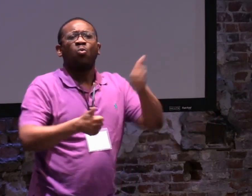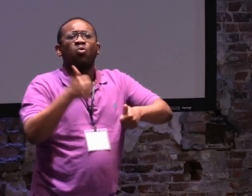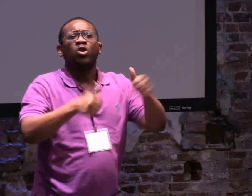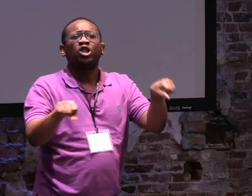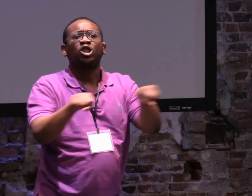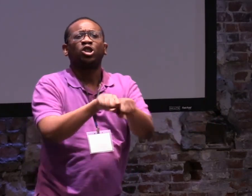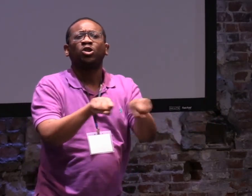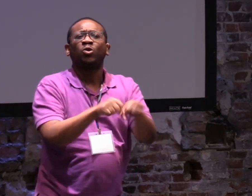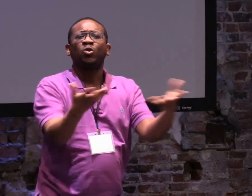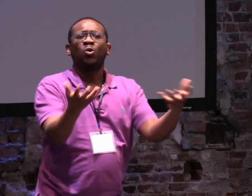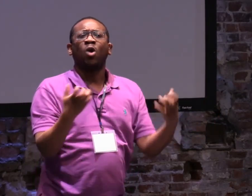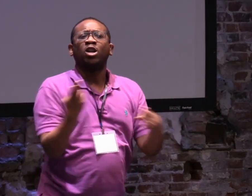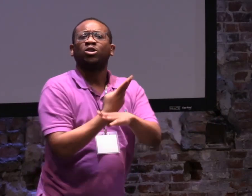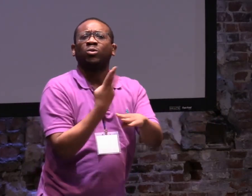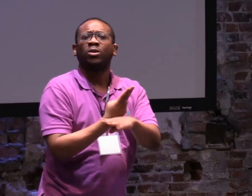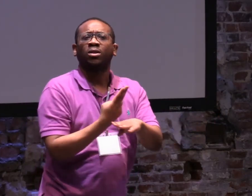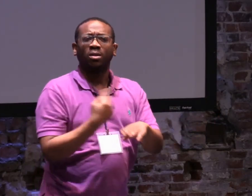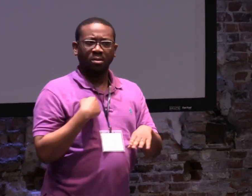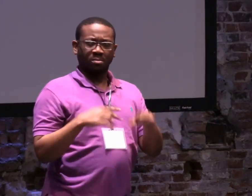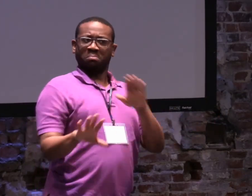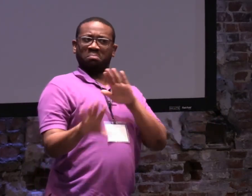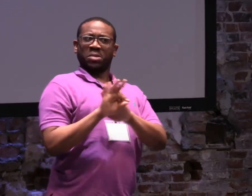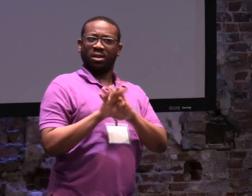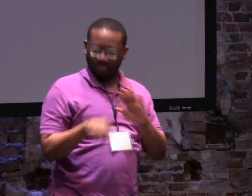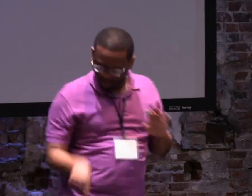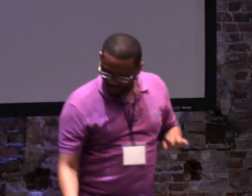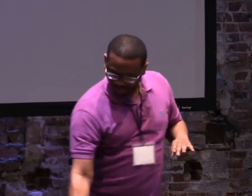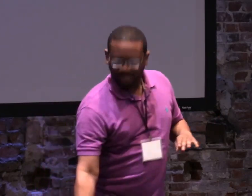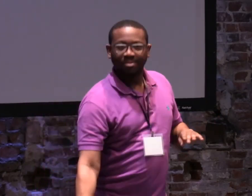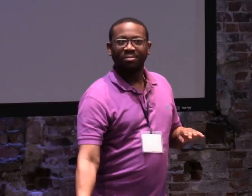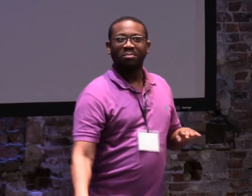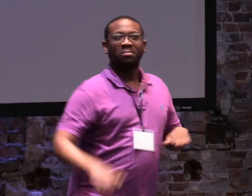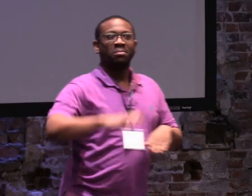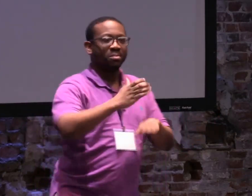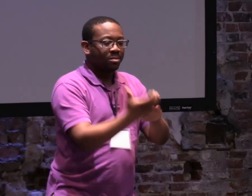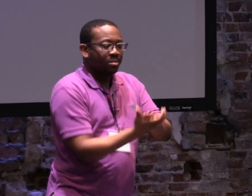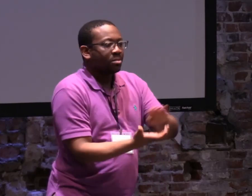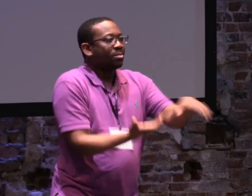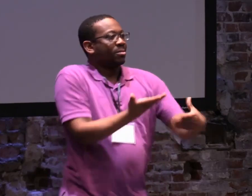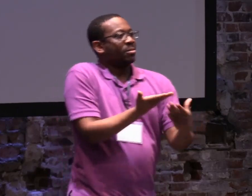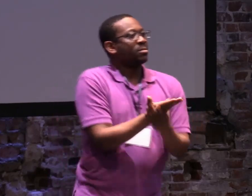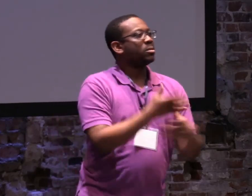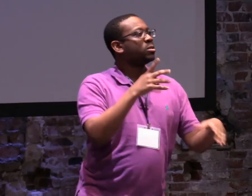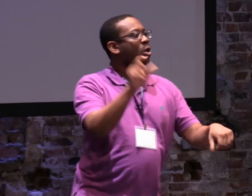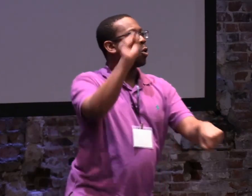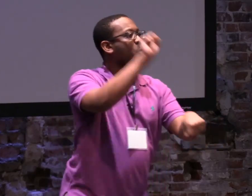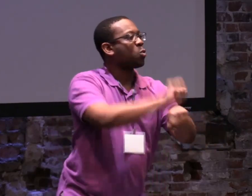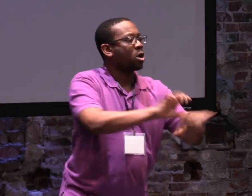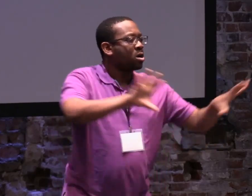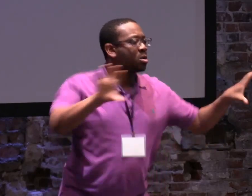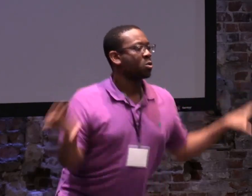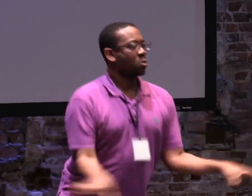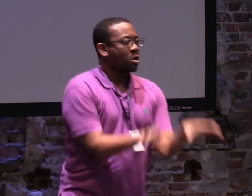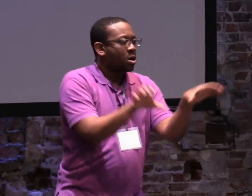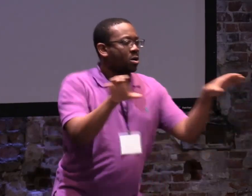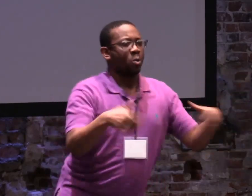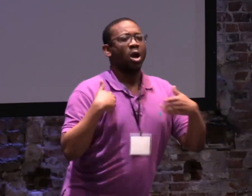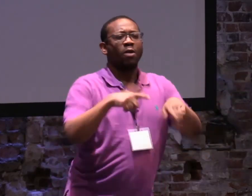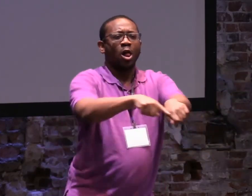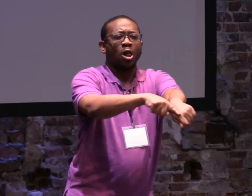the character told me to consider which shoe I should wear to do the